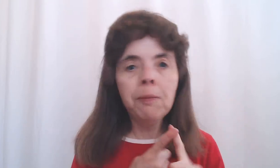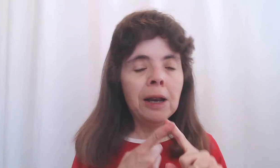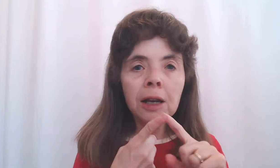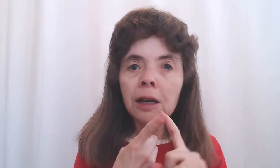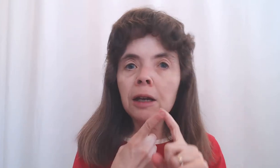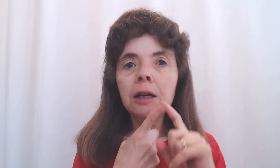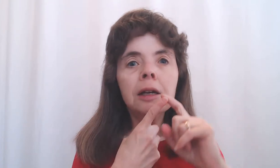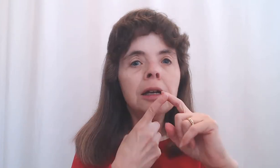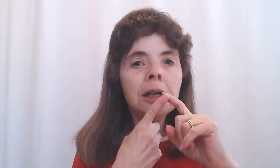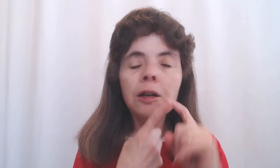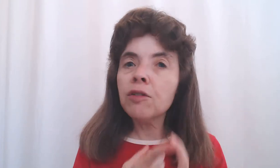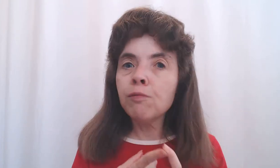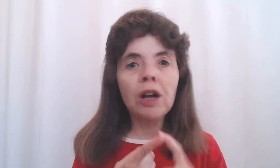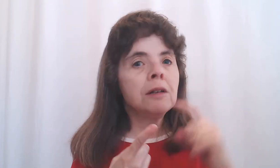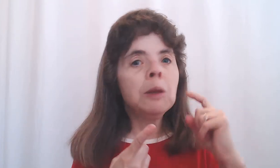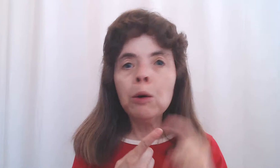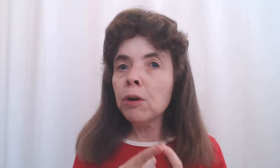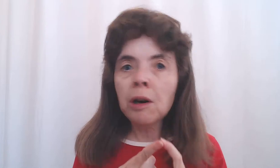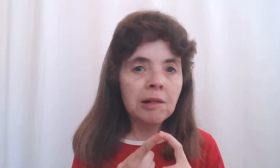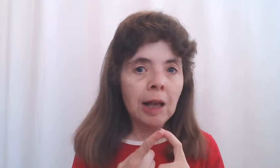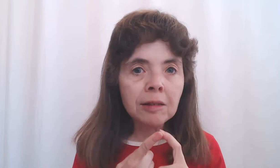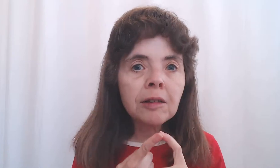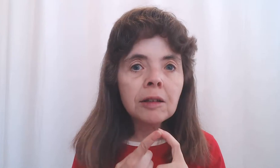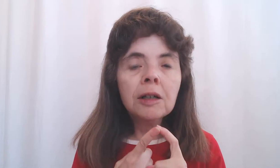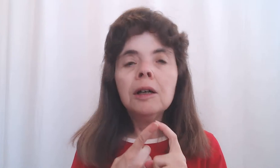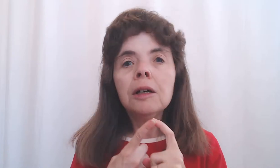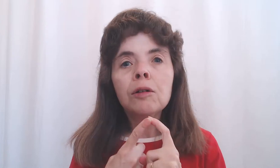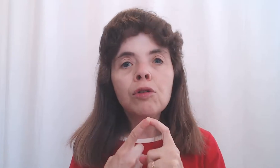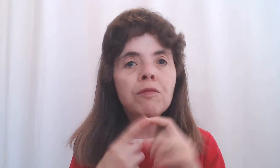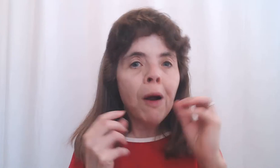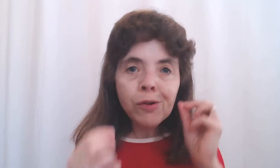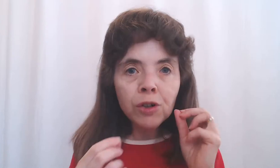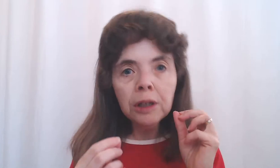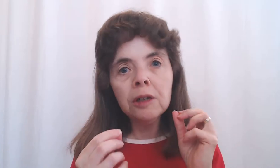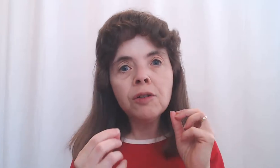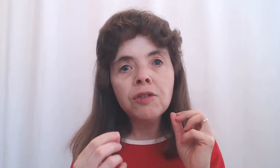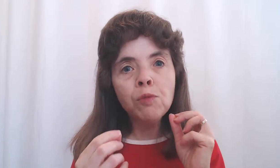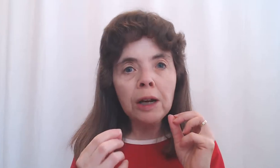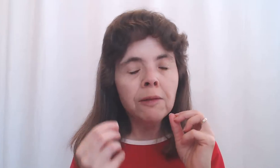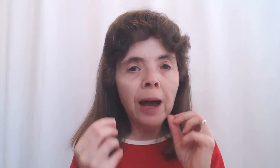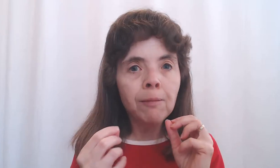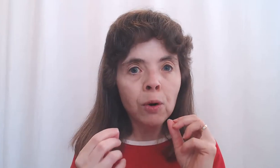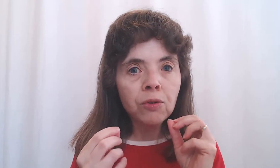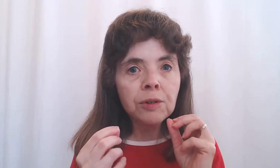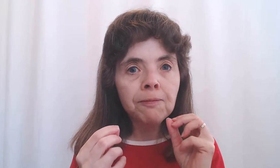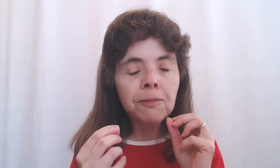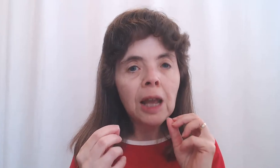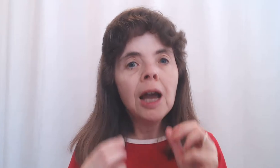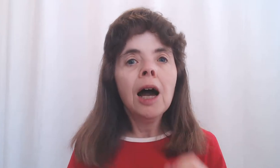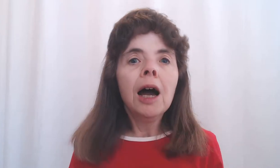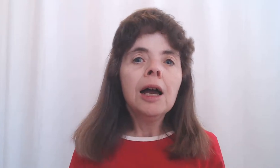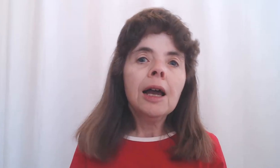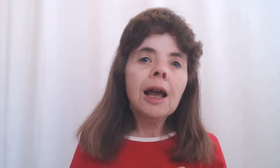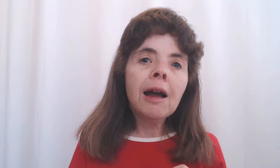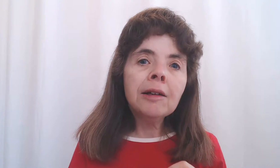have been intersubjective in the ordinary sense, just partially intersubjective at most. And